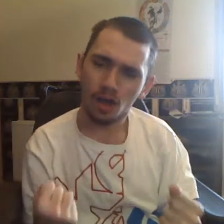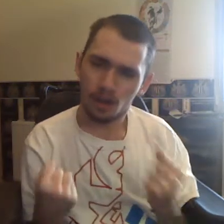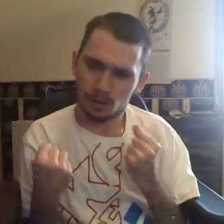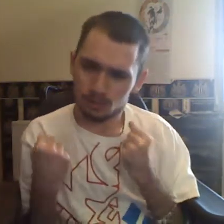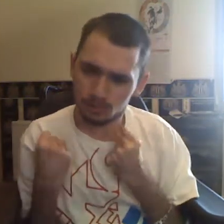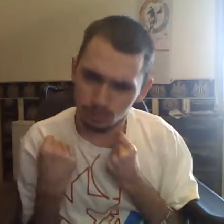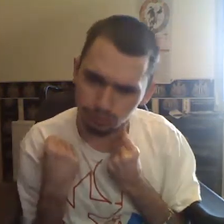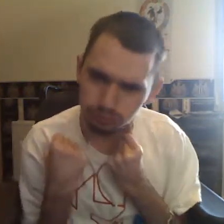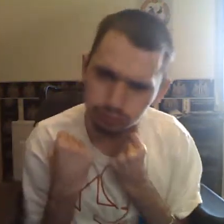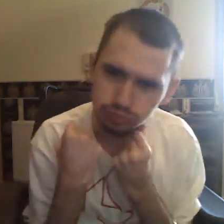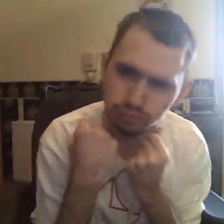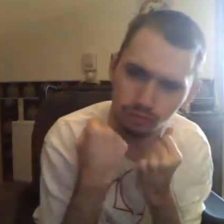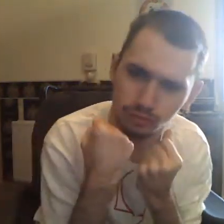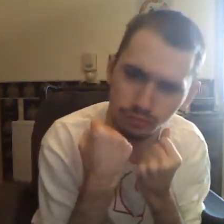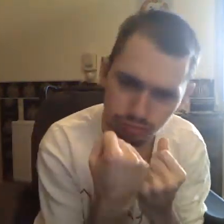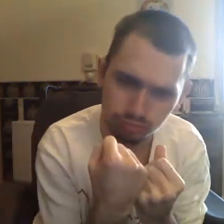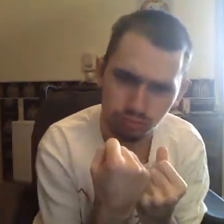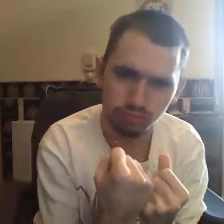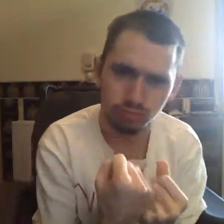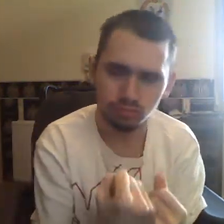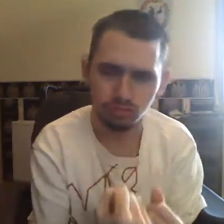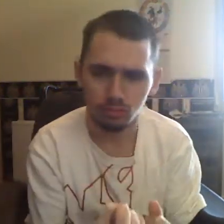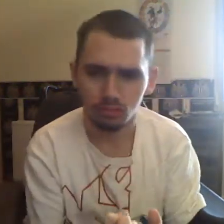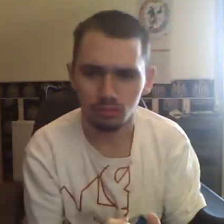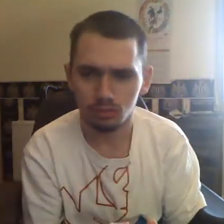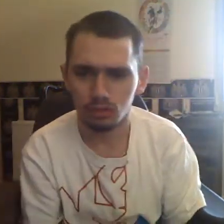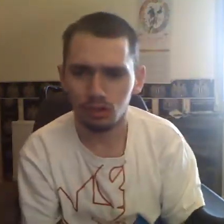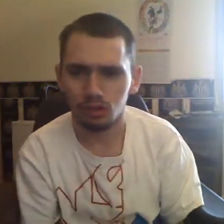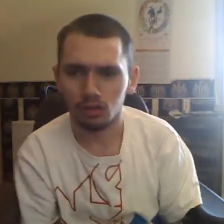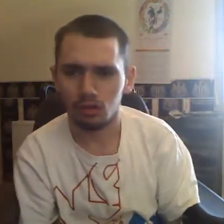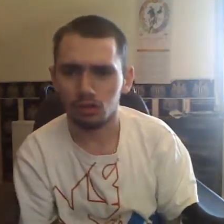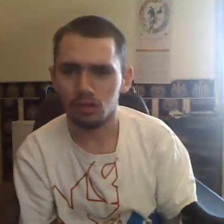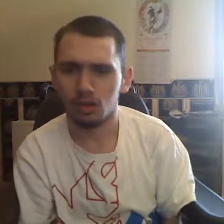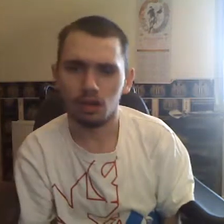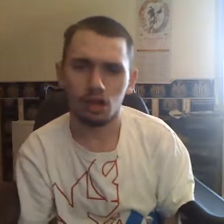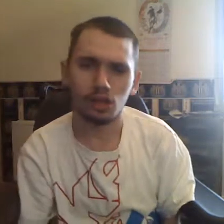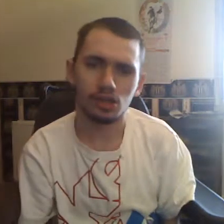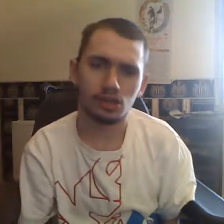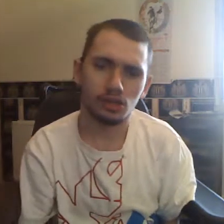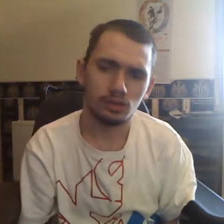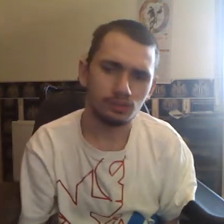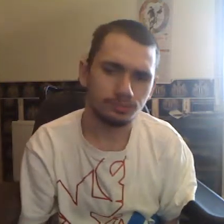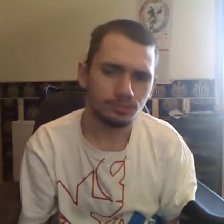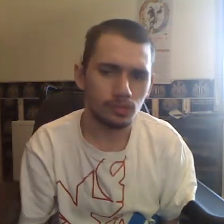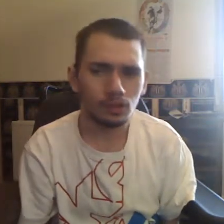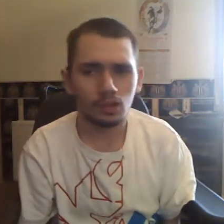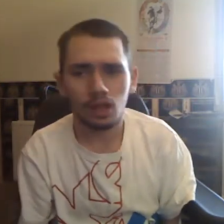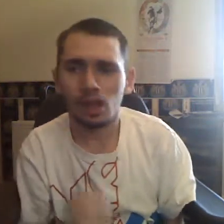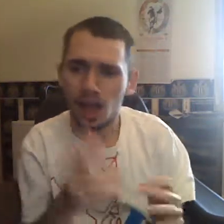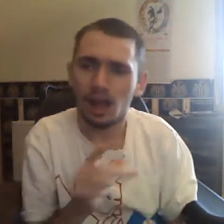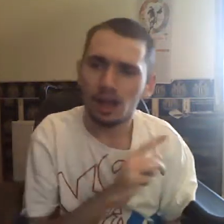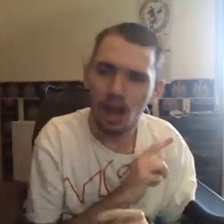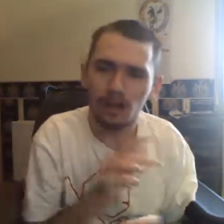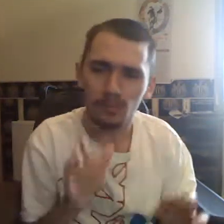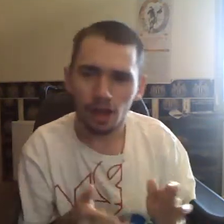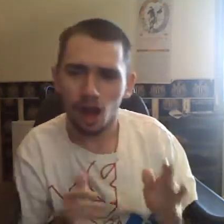strong. Just keep pushing on, 'cause there's always